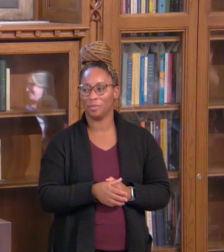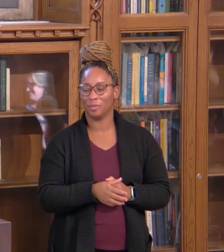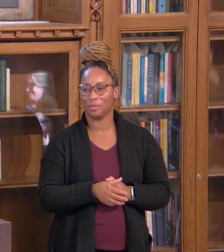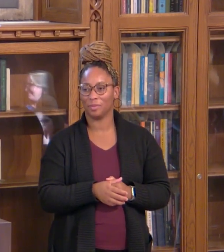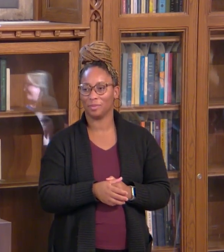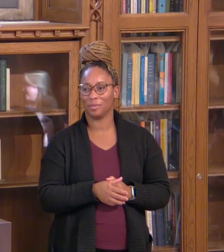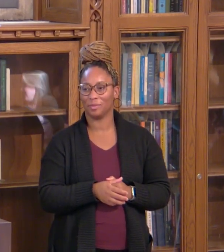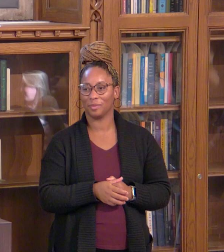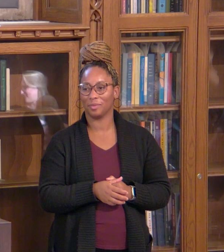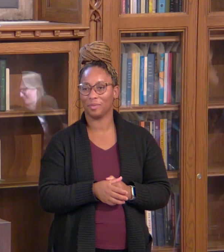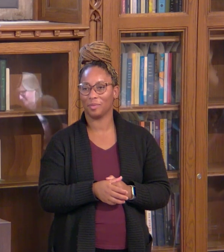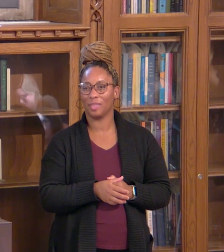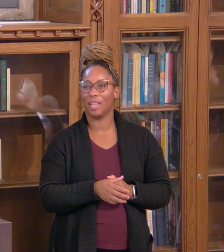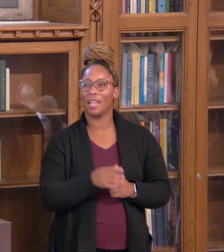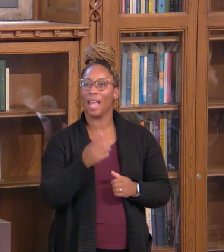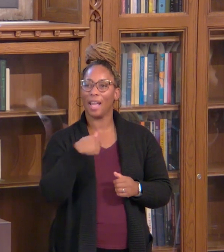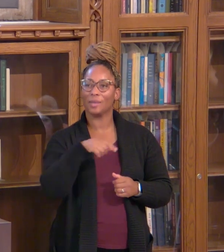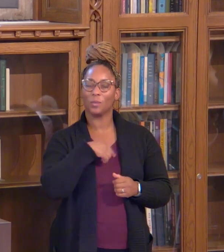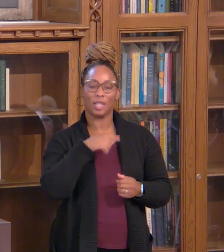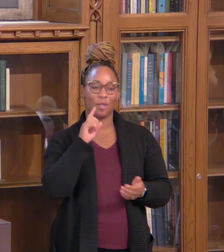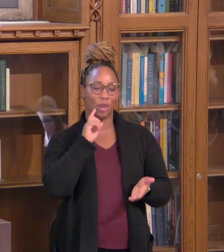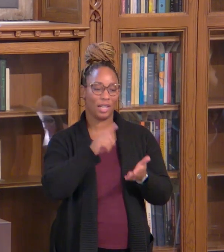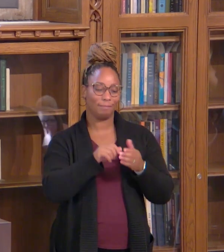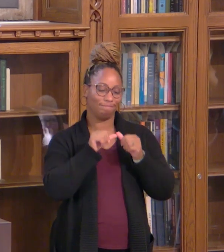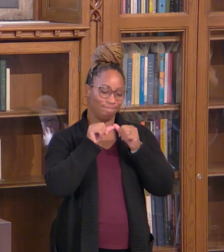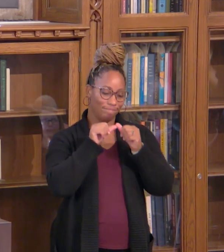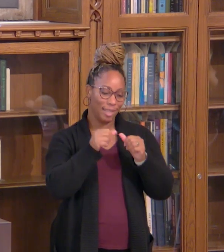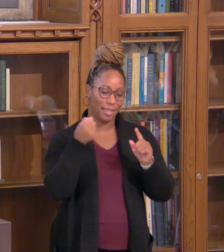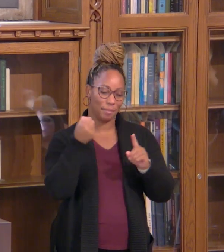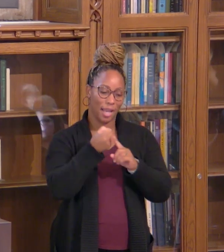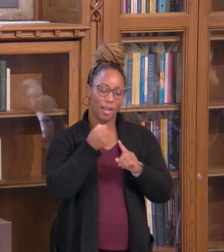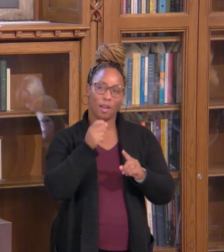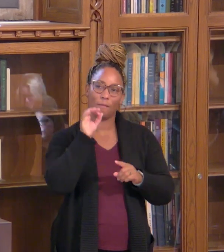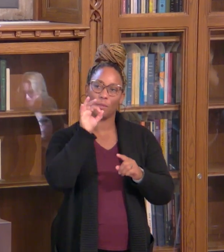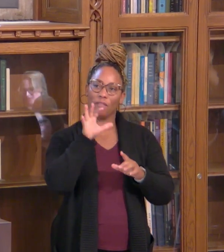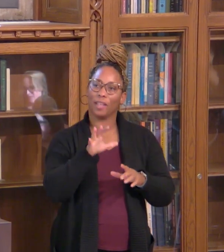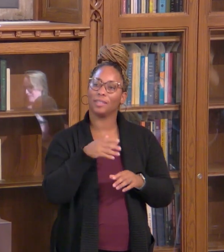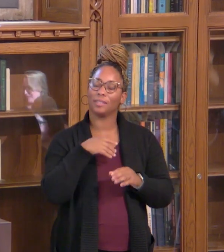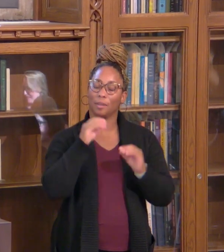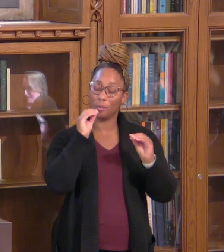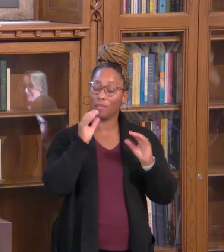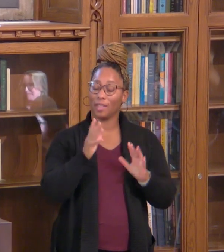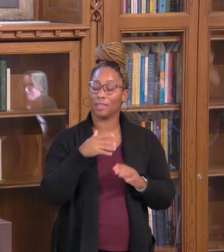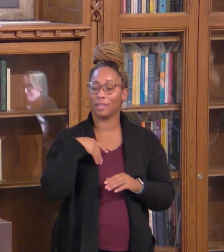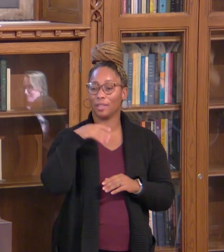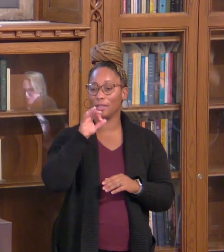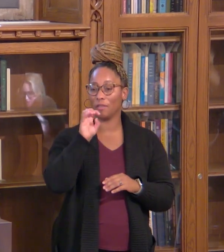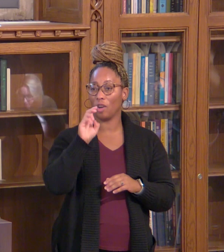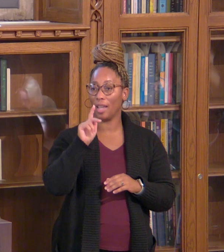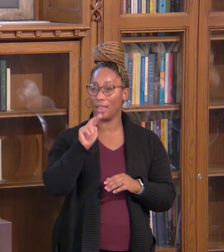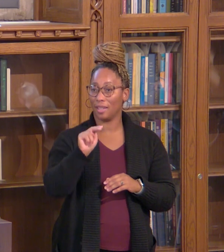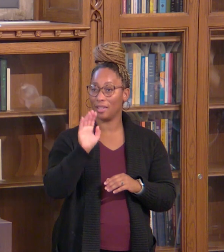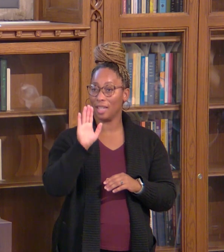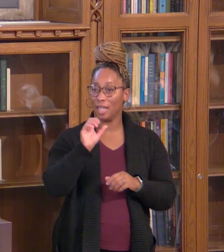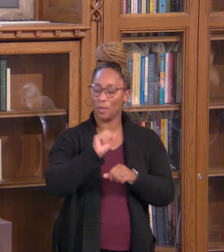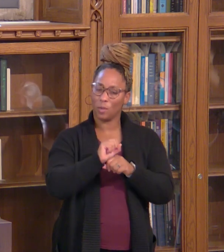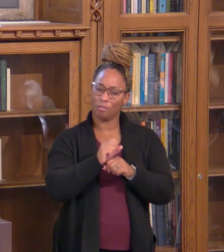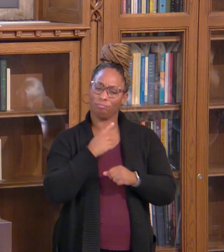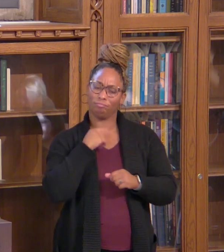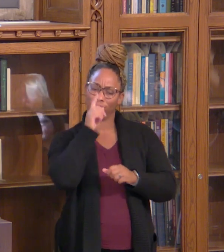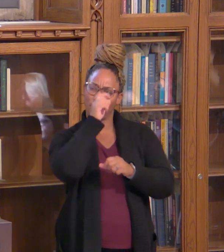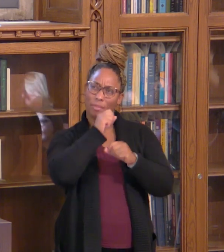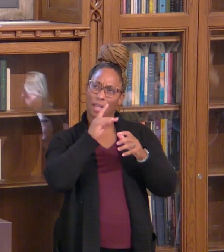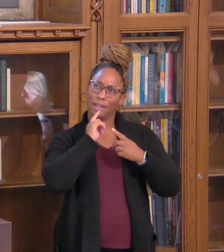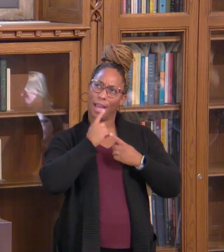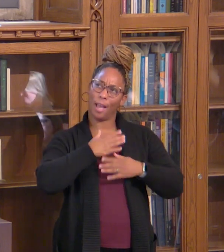address as we recognize the enduring impact of Professor Franklin's work I imagine how gratifying it might have been for